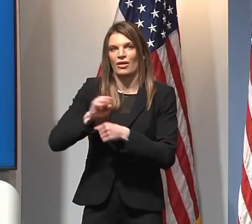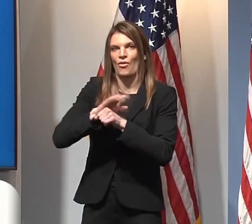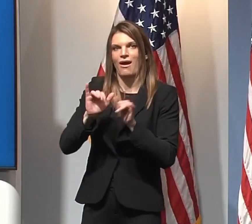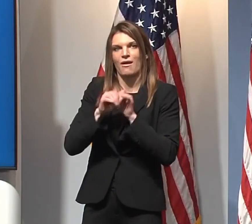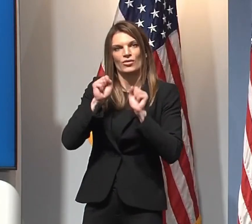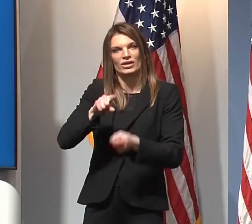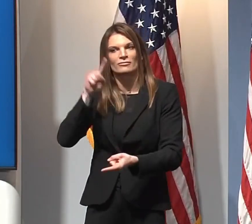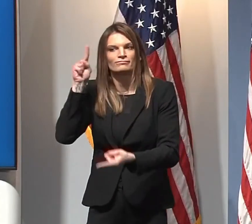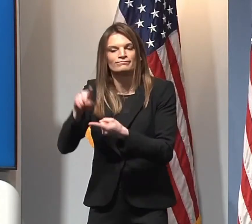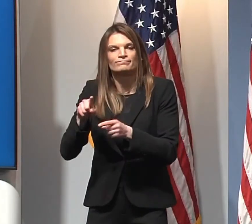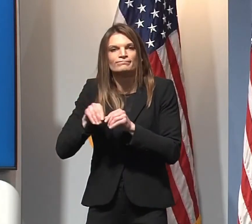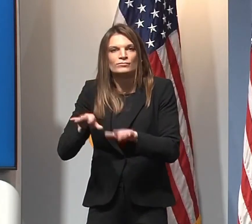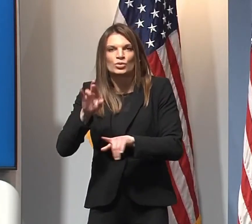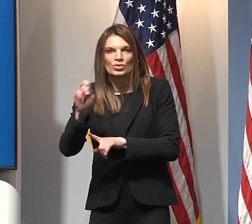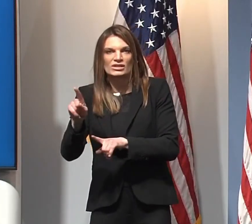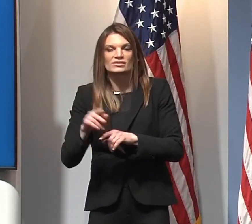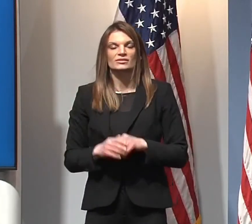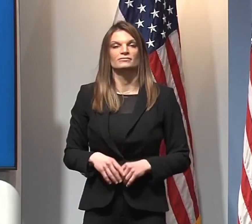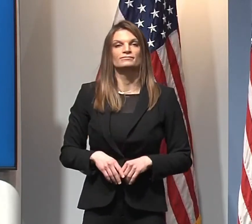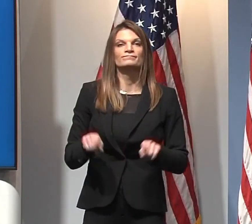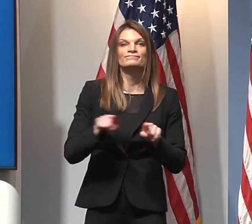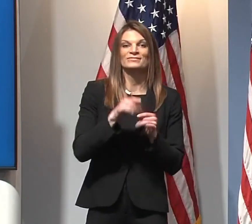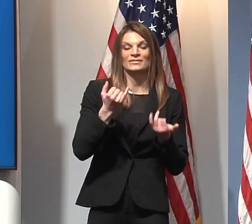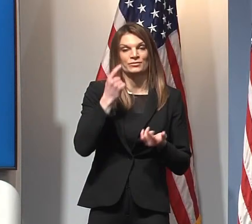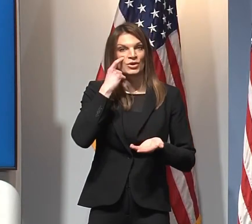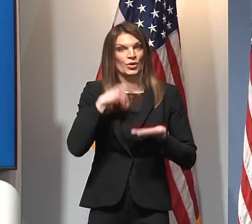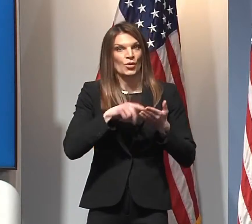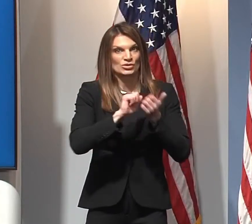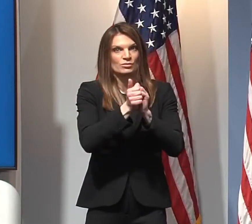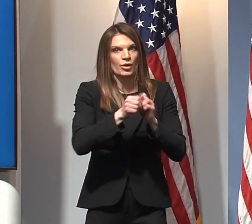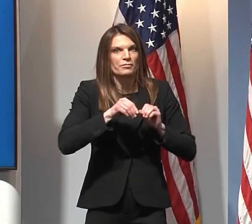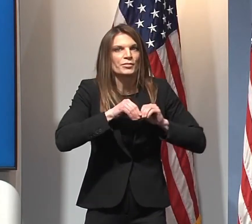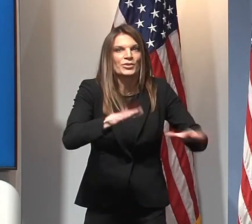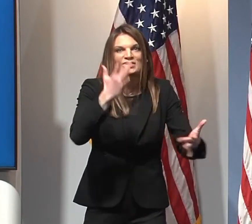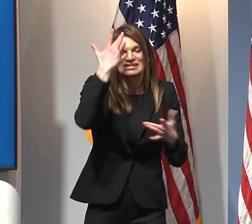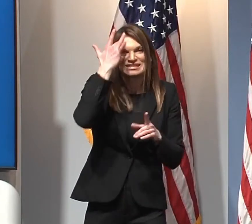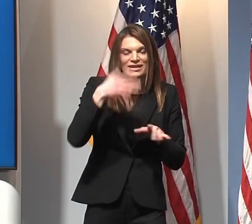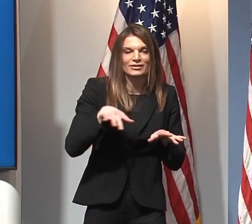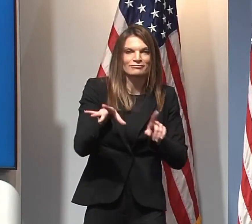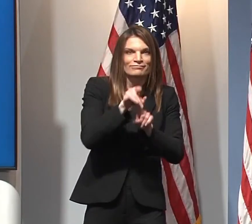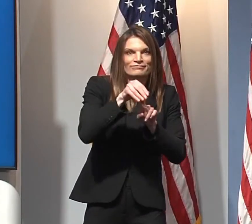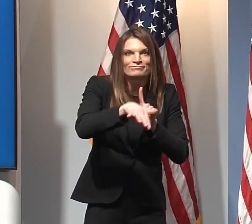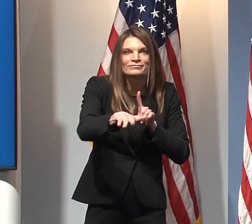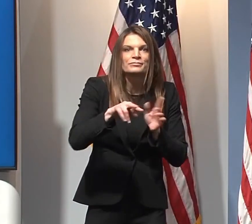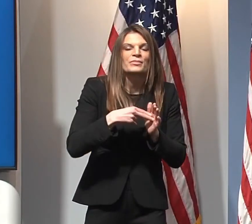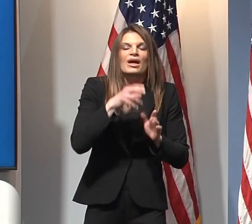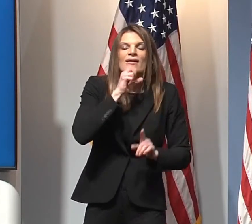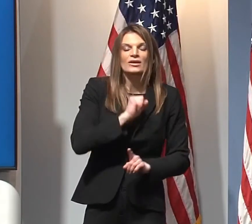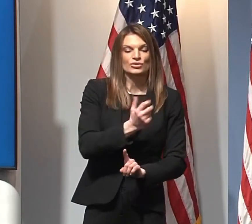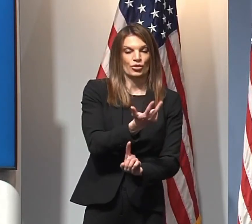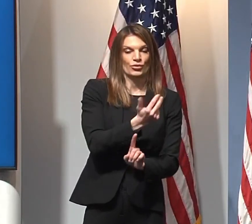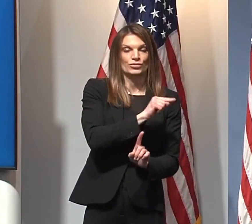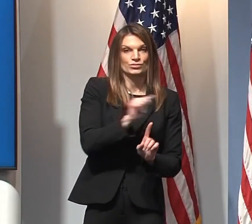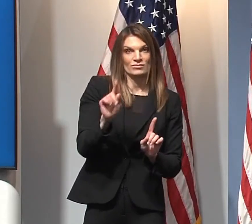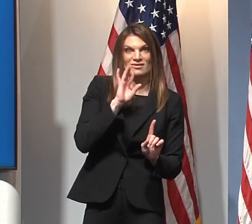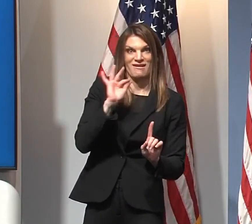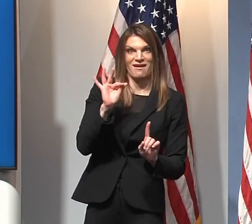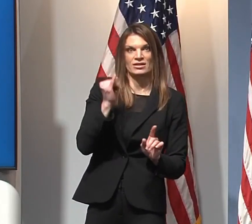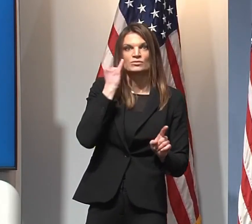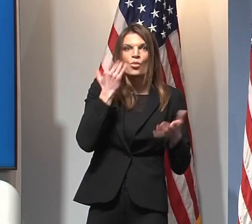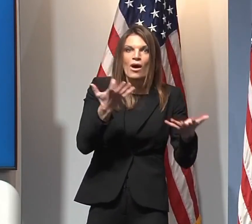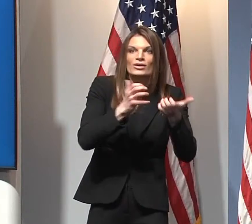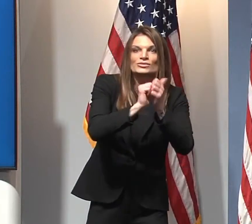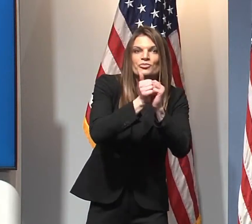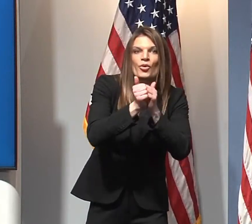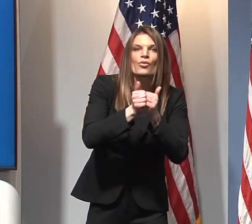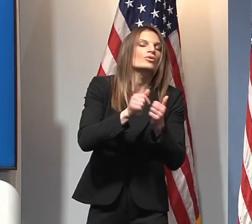to the many outbreaks linked to sports, this new order requires youth athletes aged 13 to 19 years old to